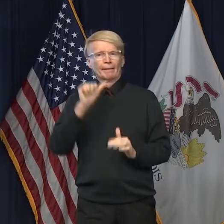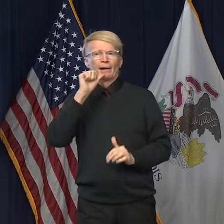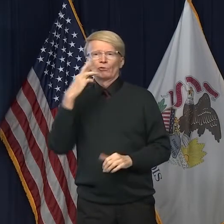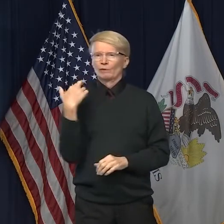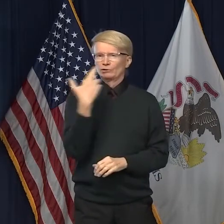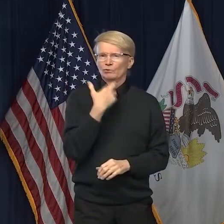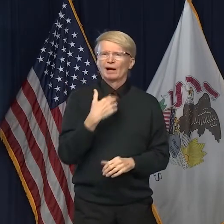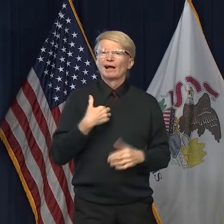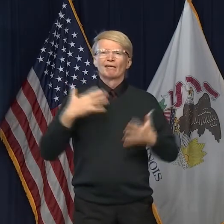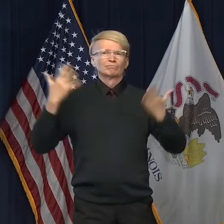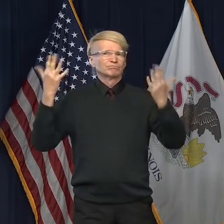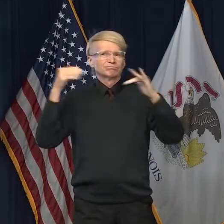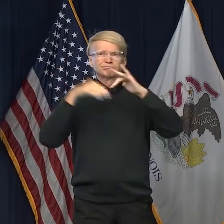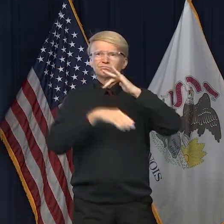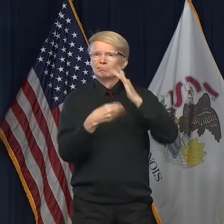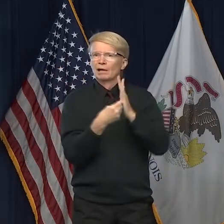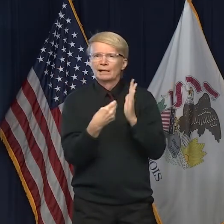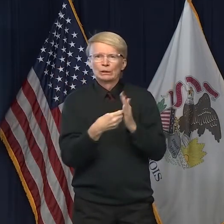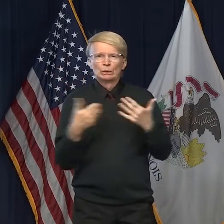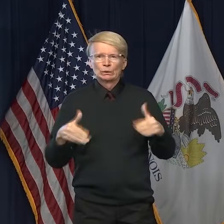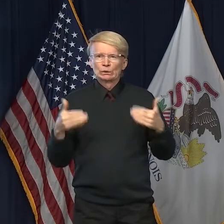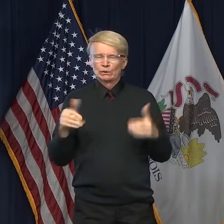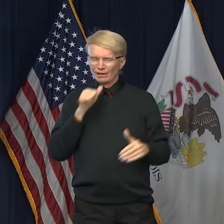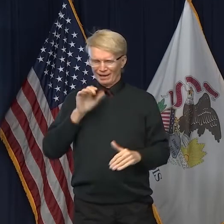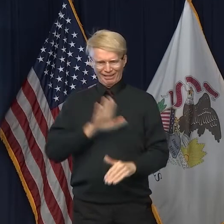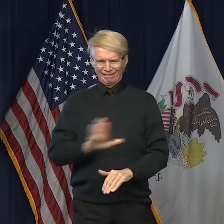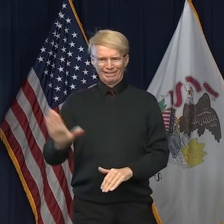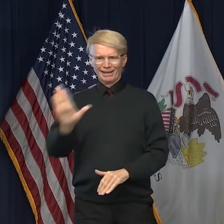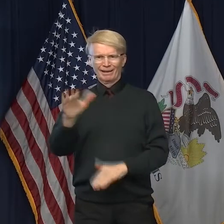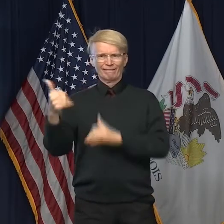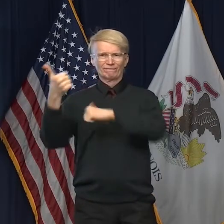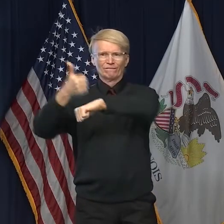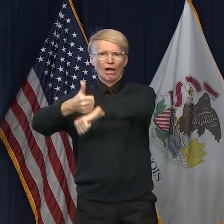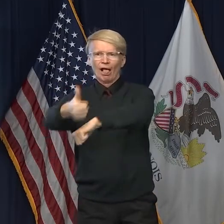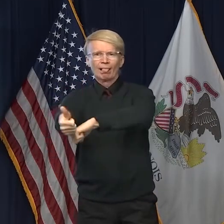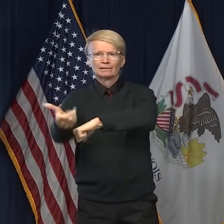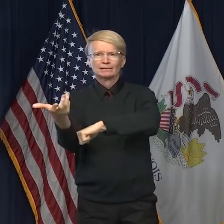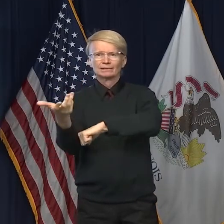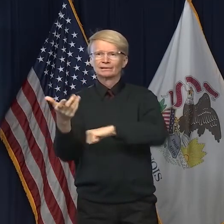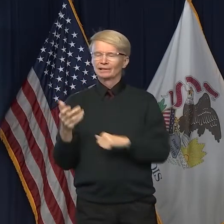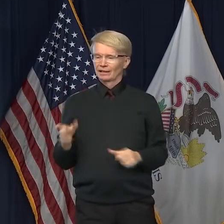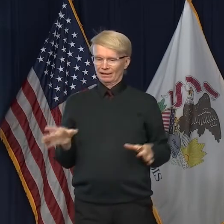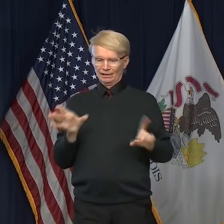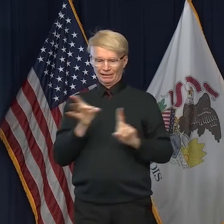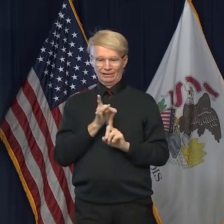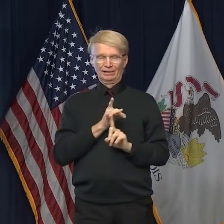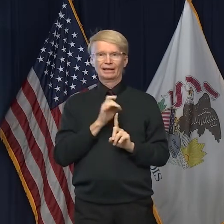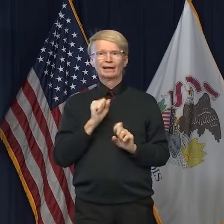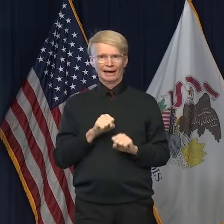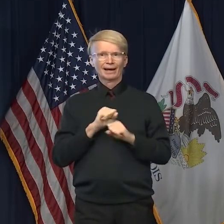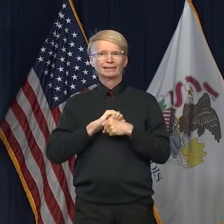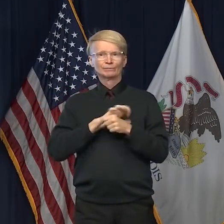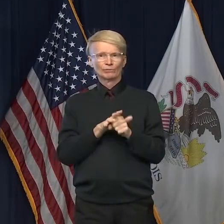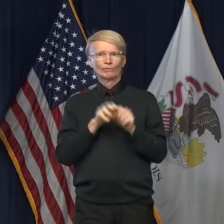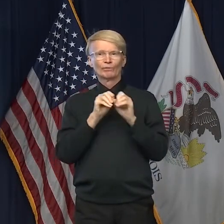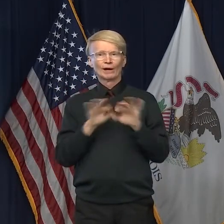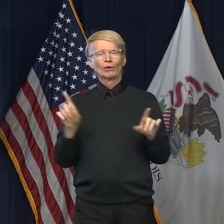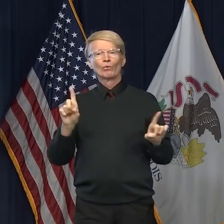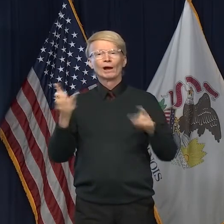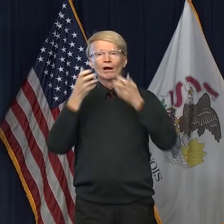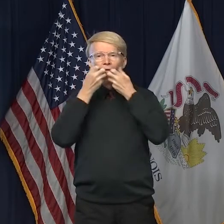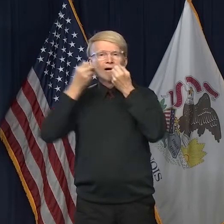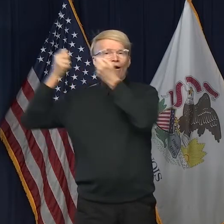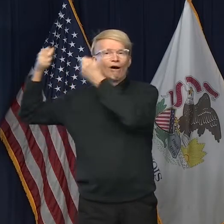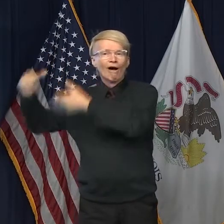They're suffering tremendously. This is through no fault of their own. This virus wants to get transmitted in a place where people take off their